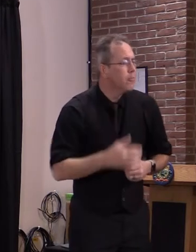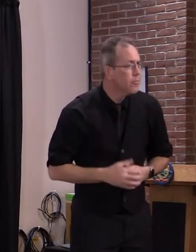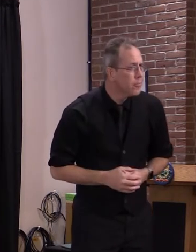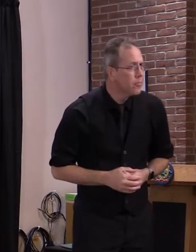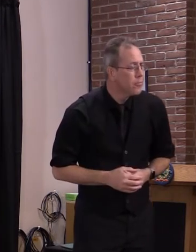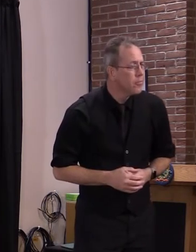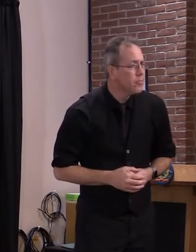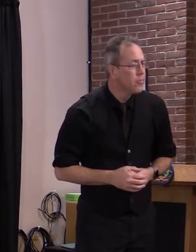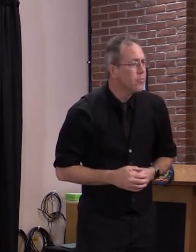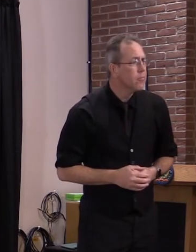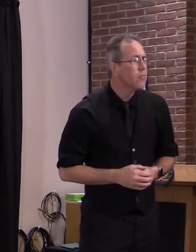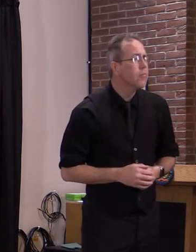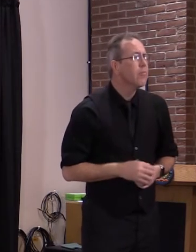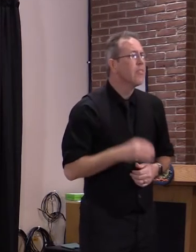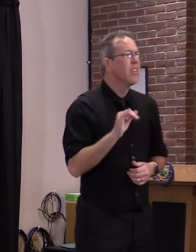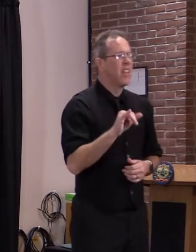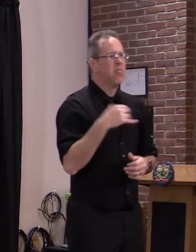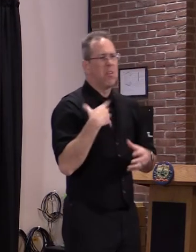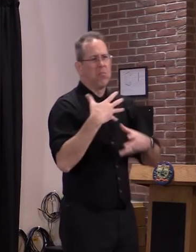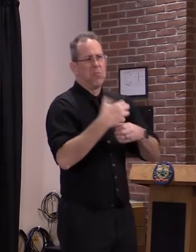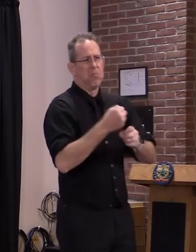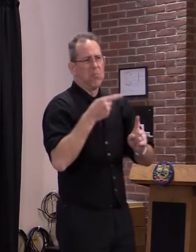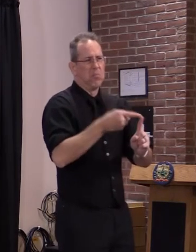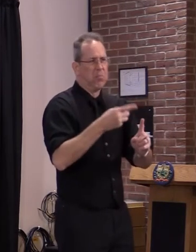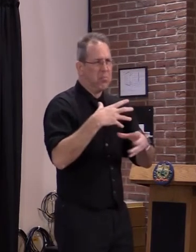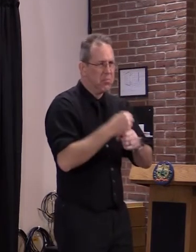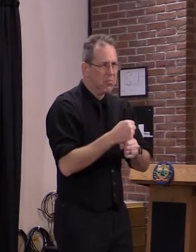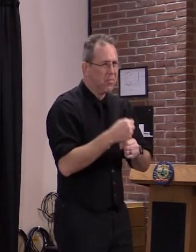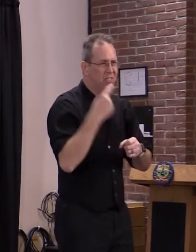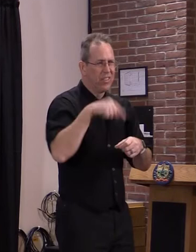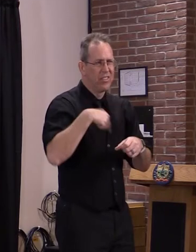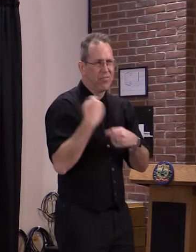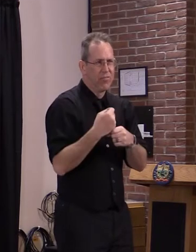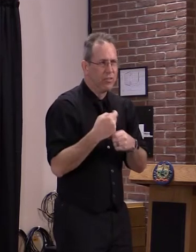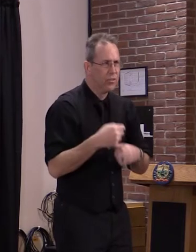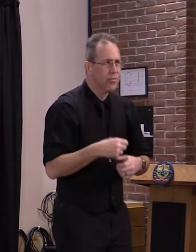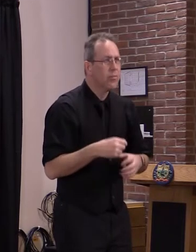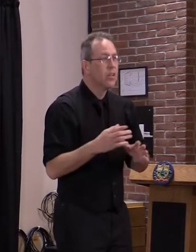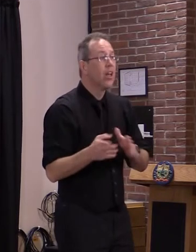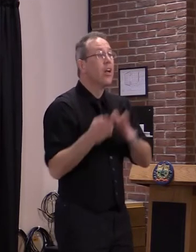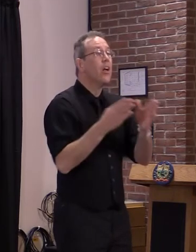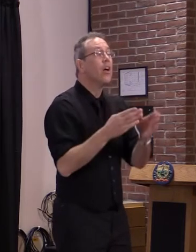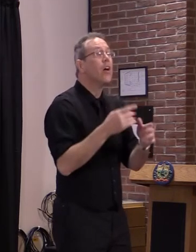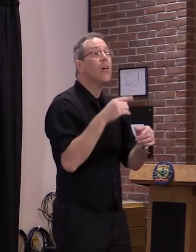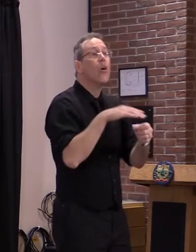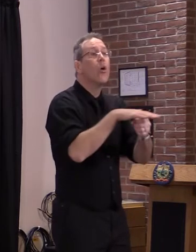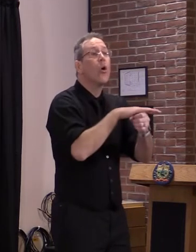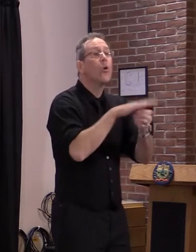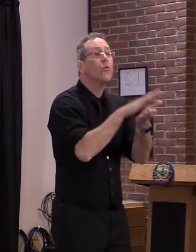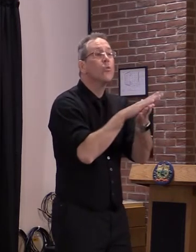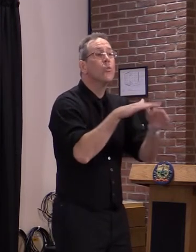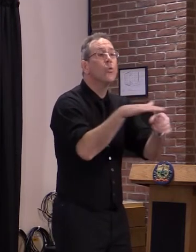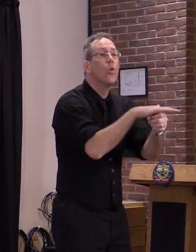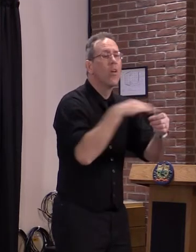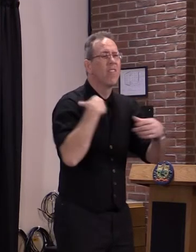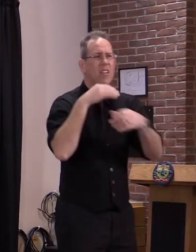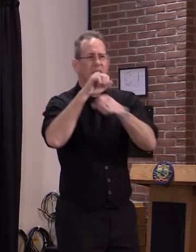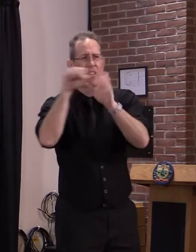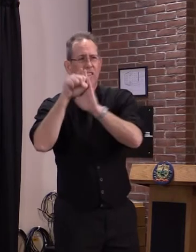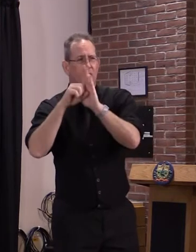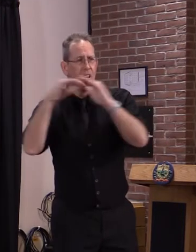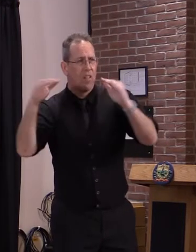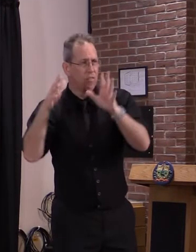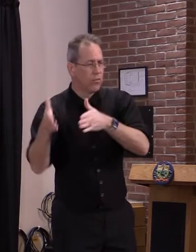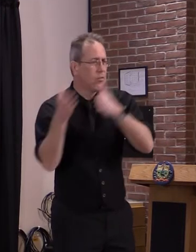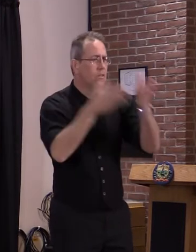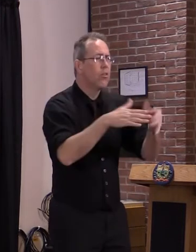level. I think at the local level, what we're anticipating doing is really putting some emphasis on something we call education support